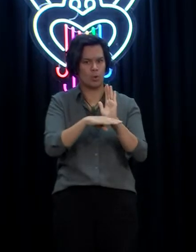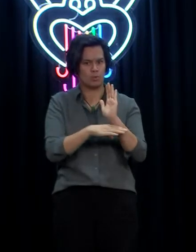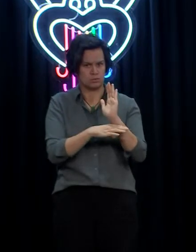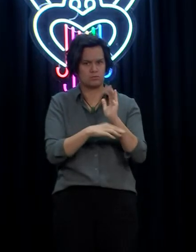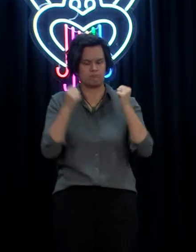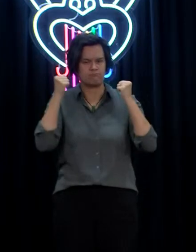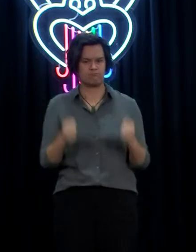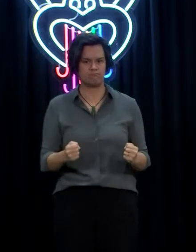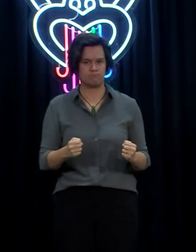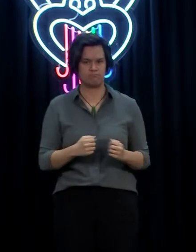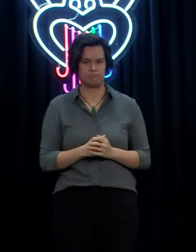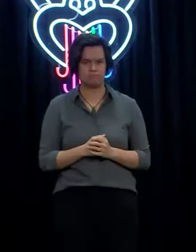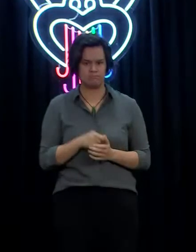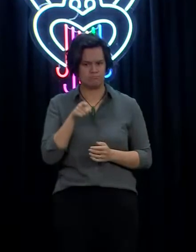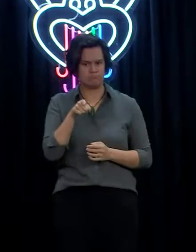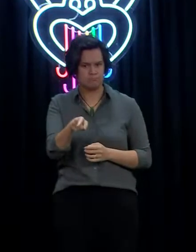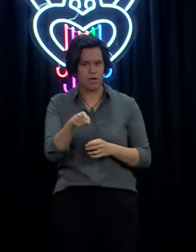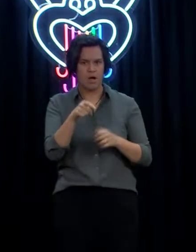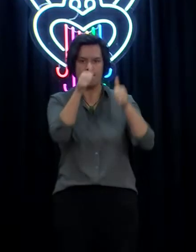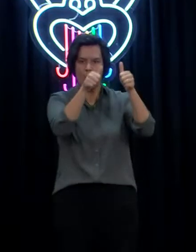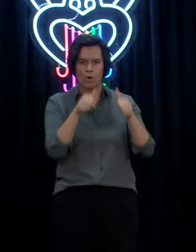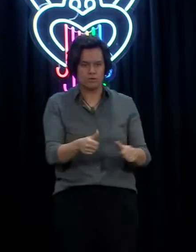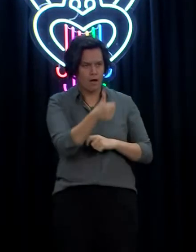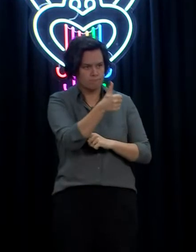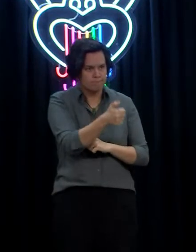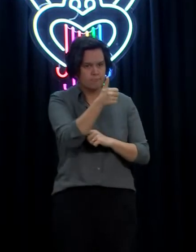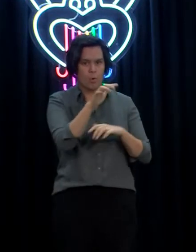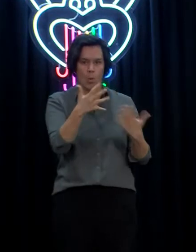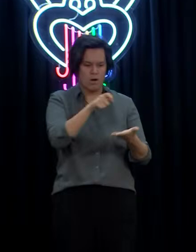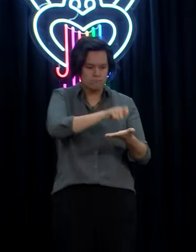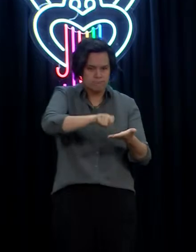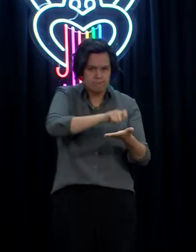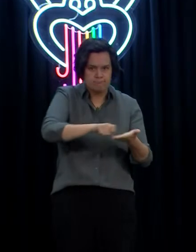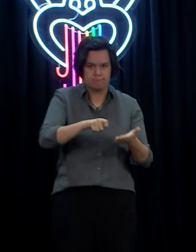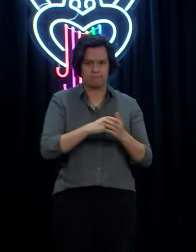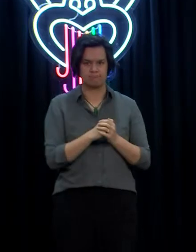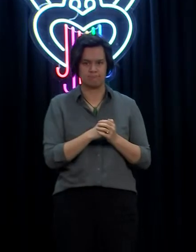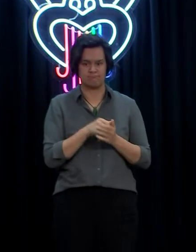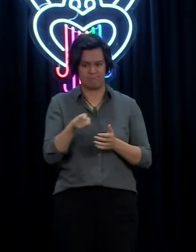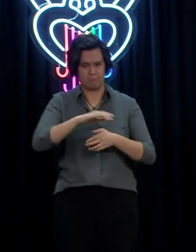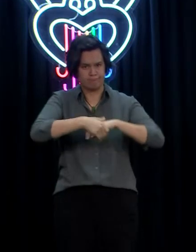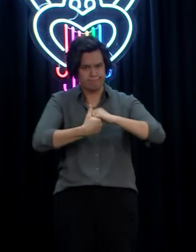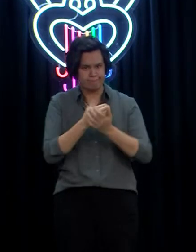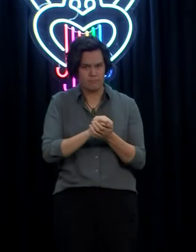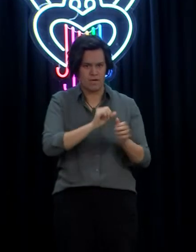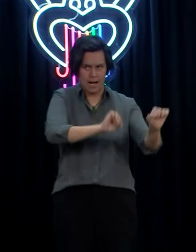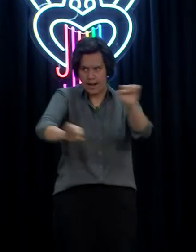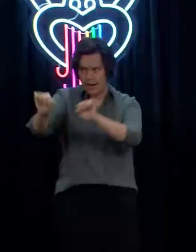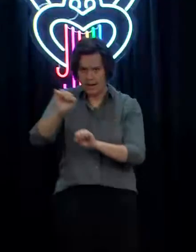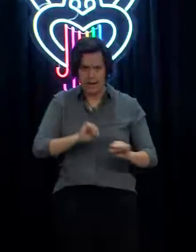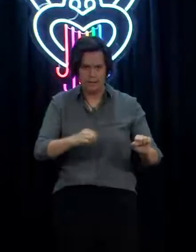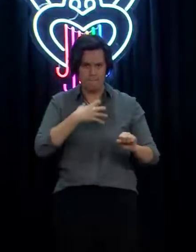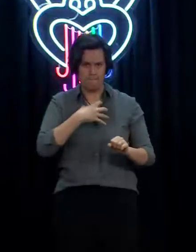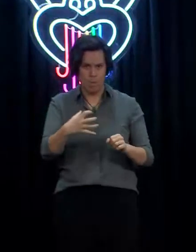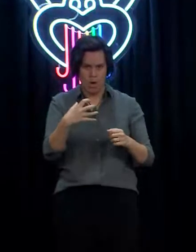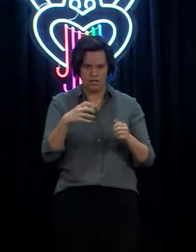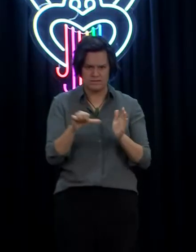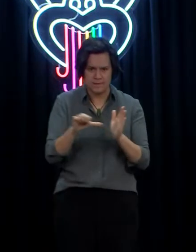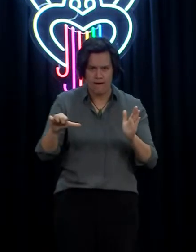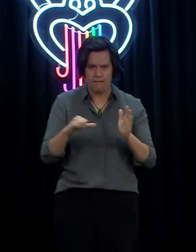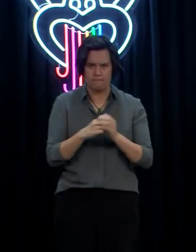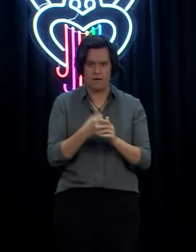protocols, including scanning or signing in, increased cleaning protocols, physical distancing and mask